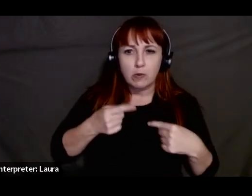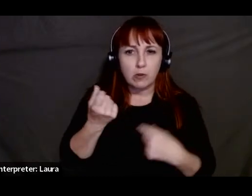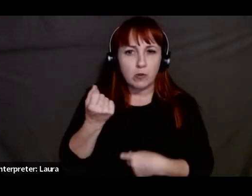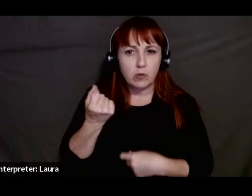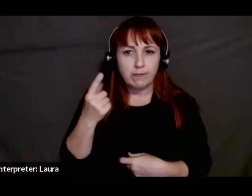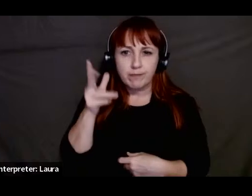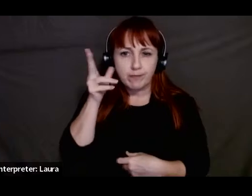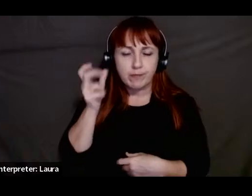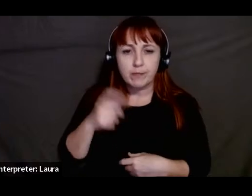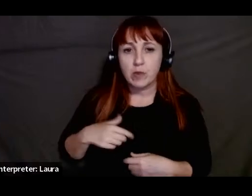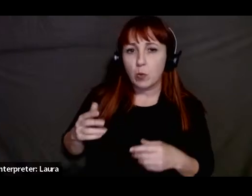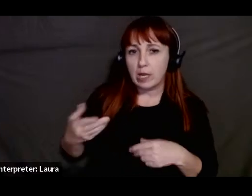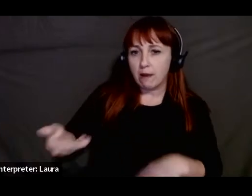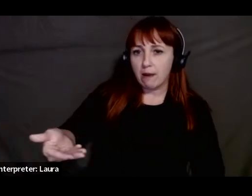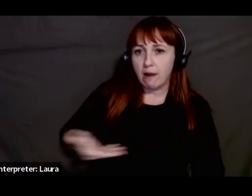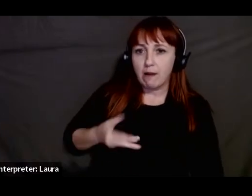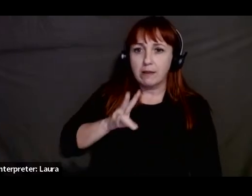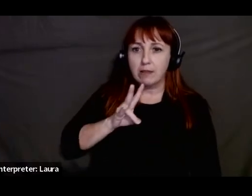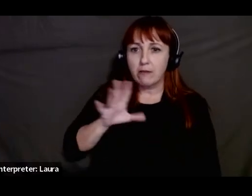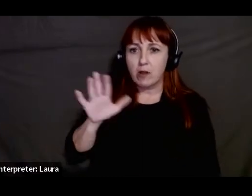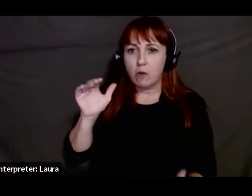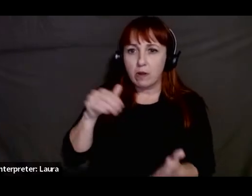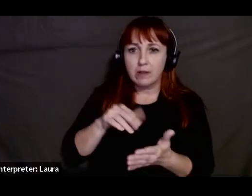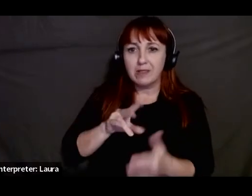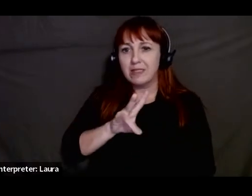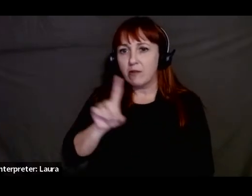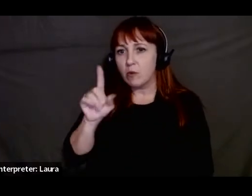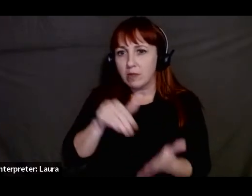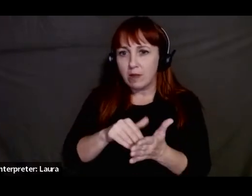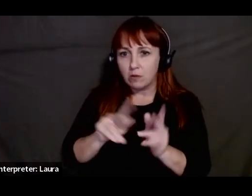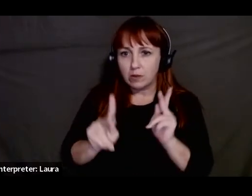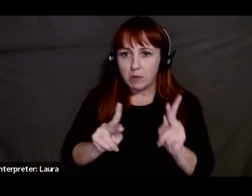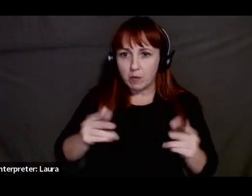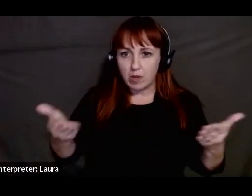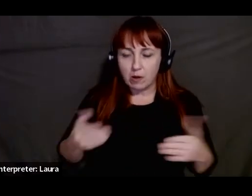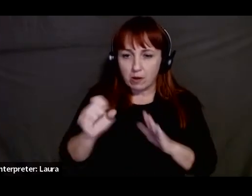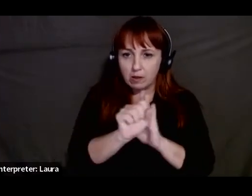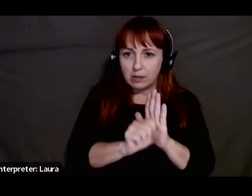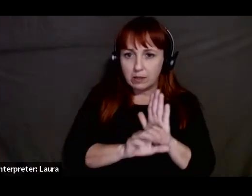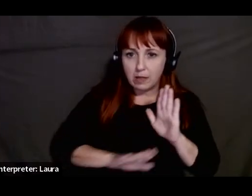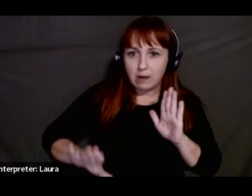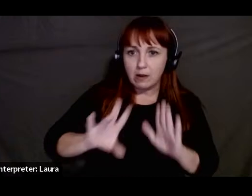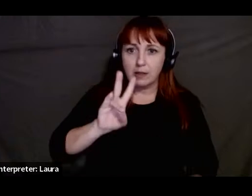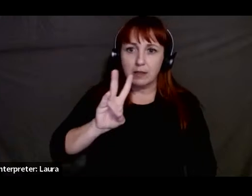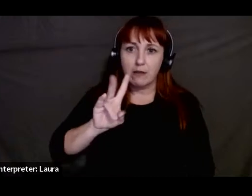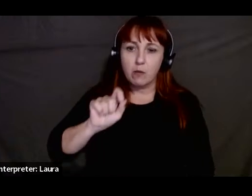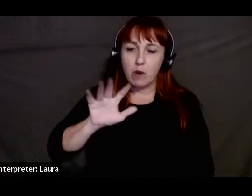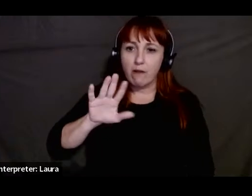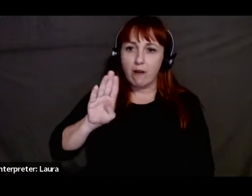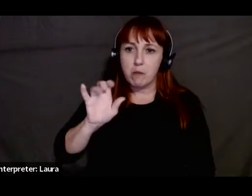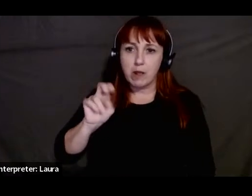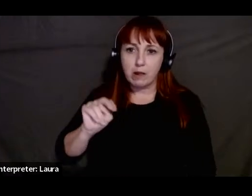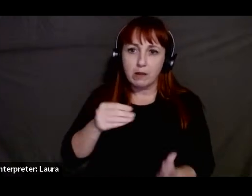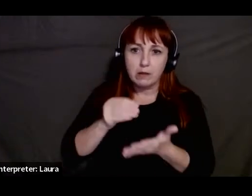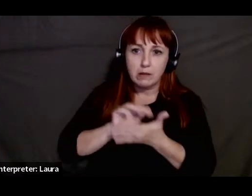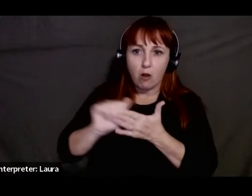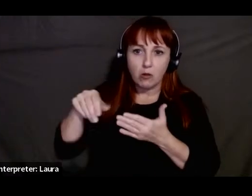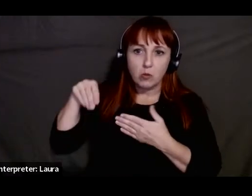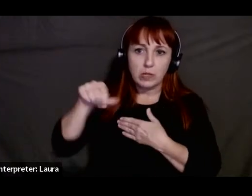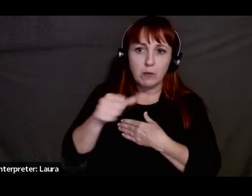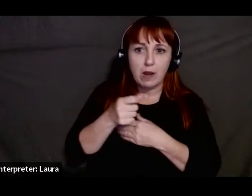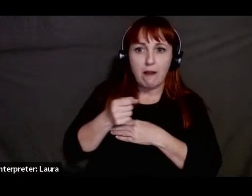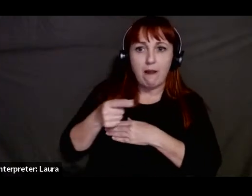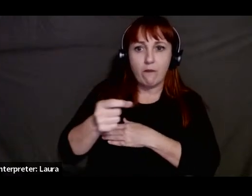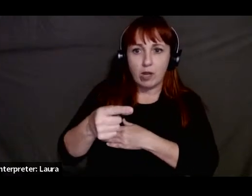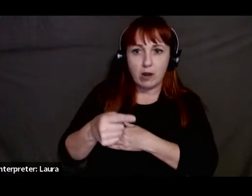over 71,000 personnel in the state and spends approximately $7.5 billion in Hawaii each year, more